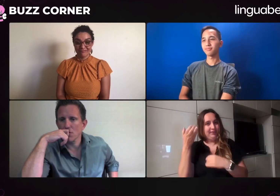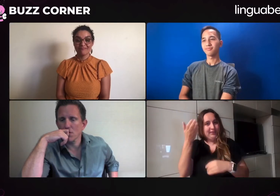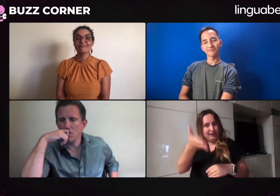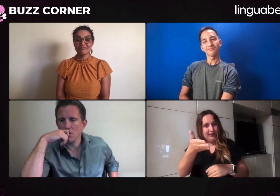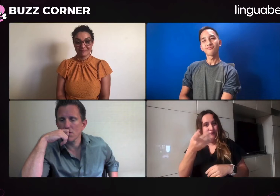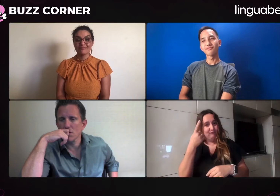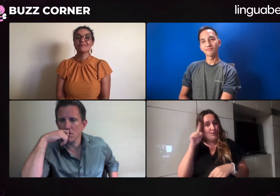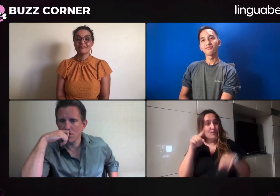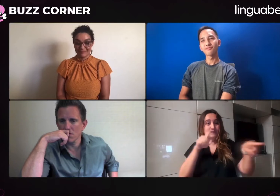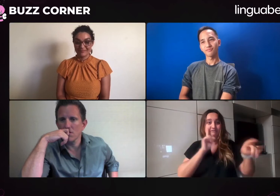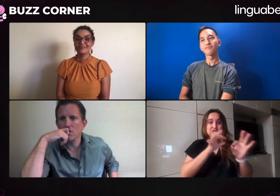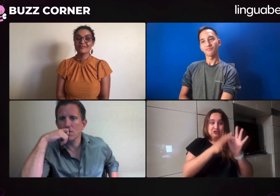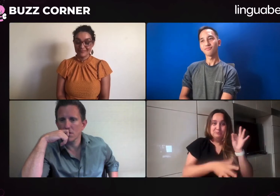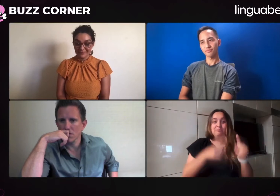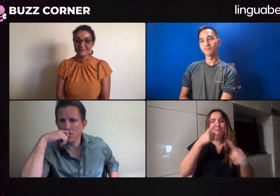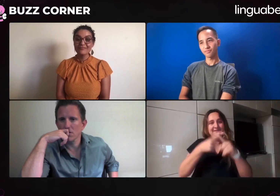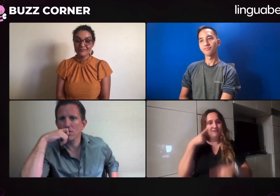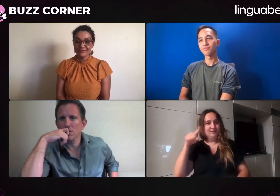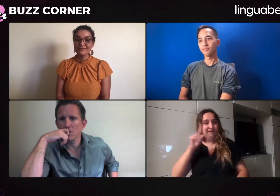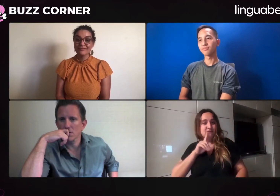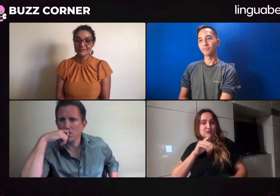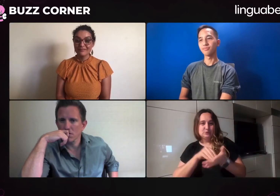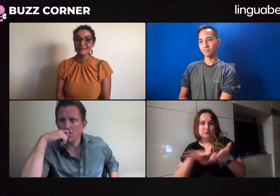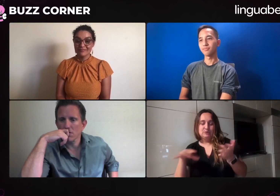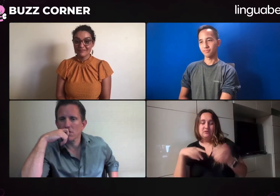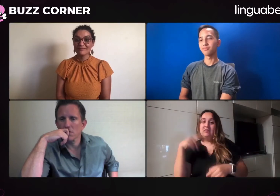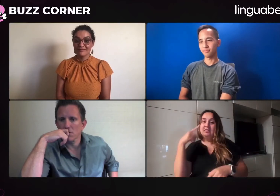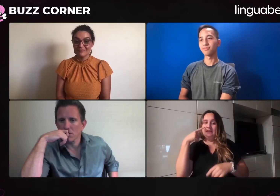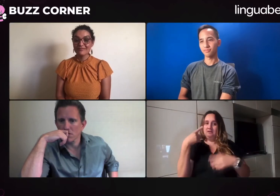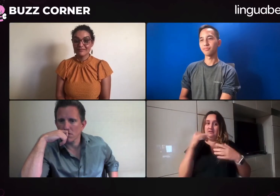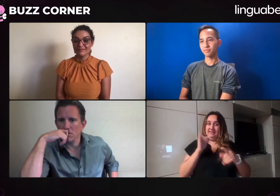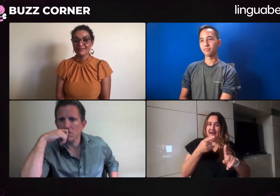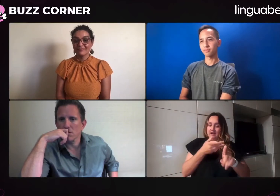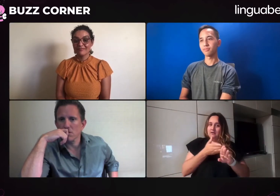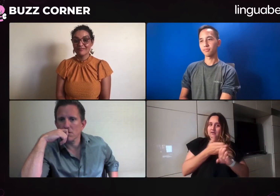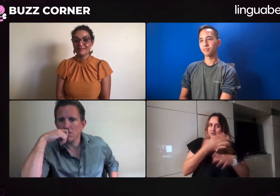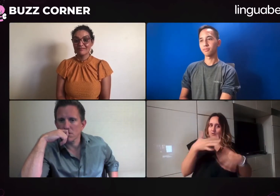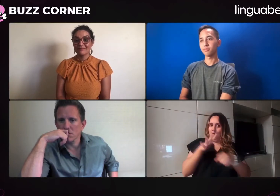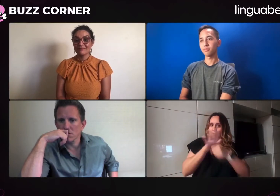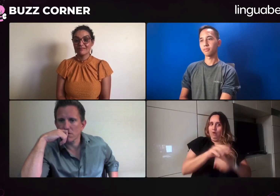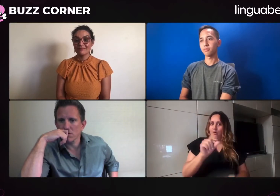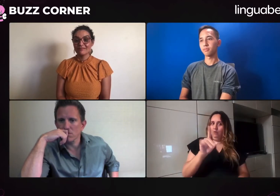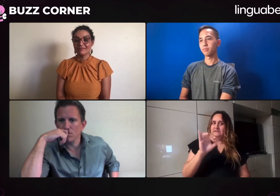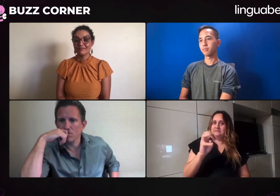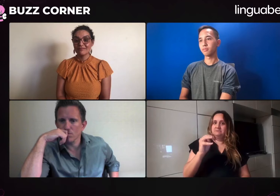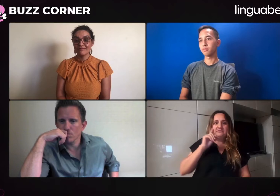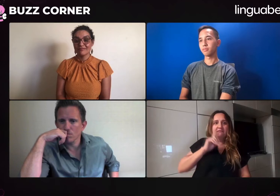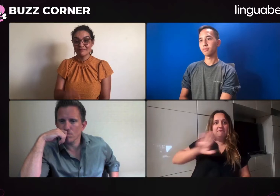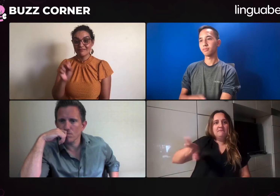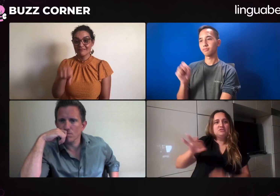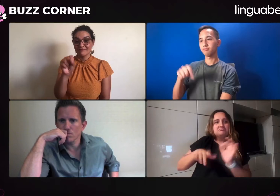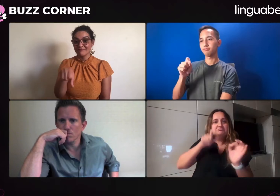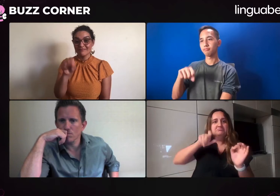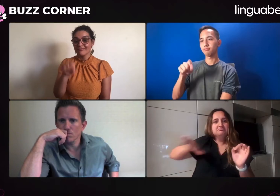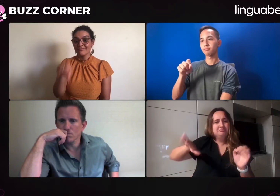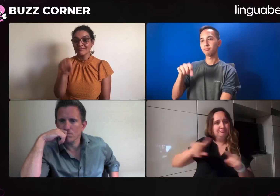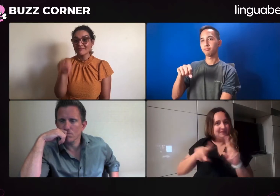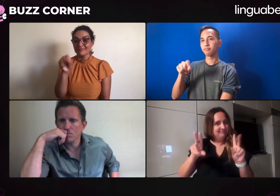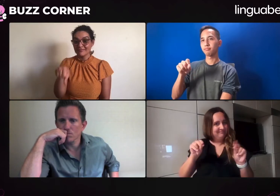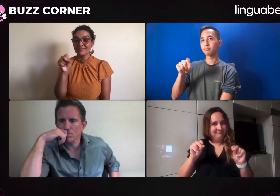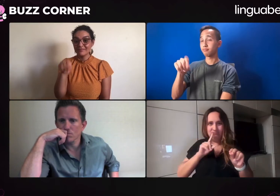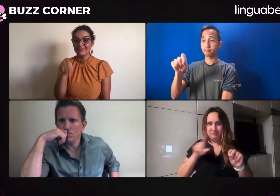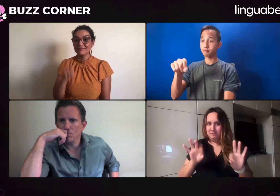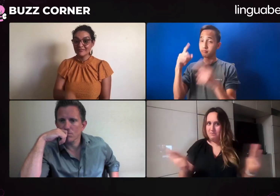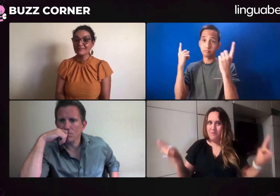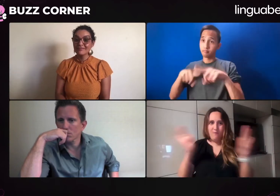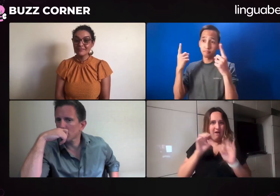well, they forget the skill and the type of benefits they have being there. And not only for the language itself, but also for the students that they're working with. And